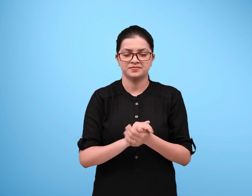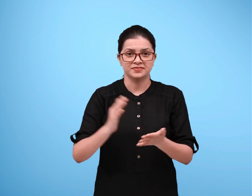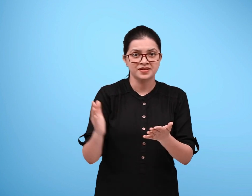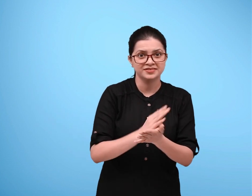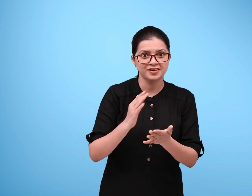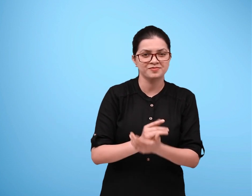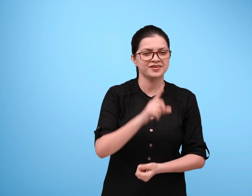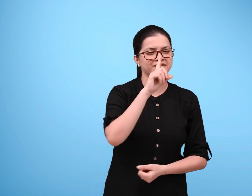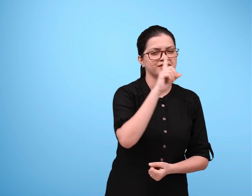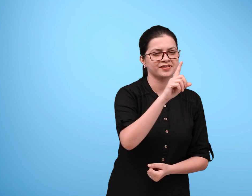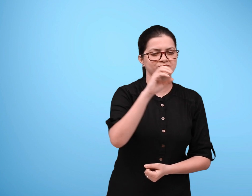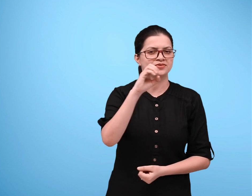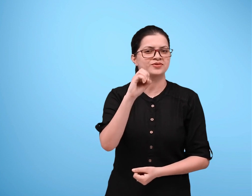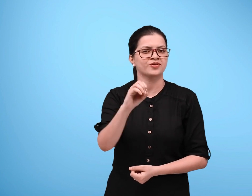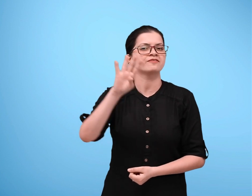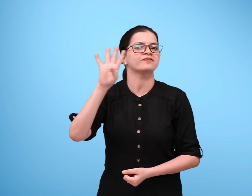Page 104.